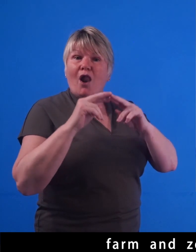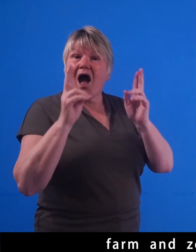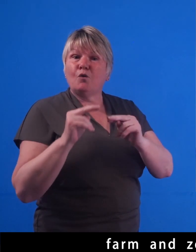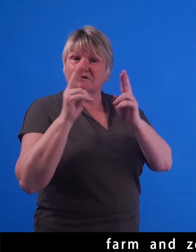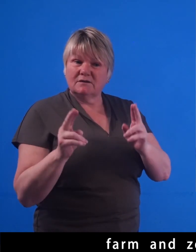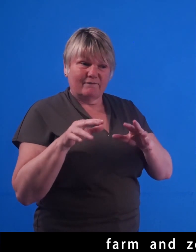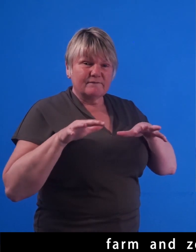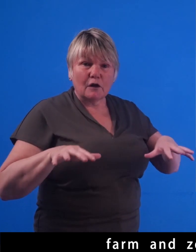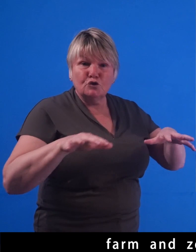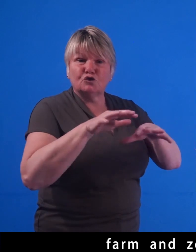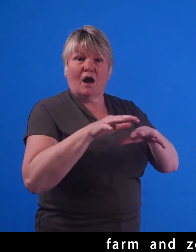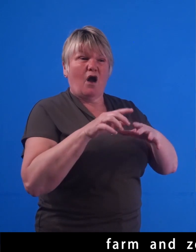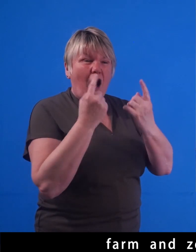house furniture and accessories.